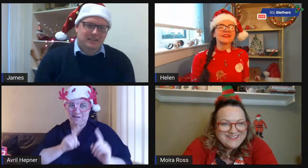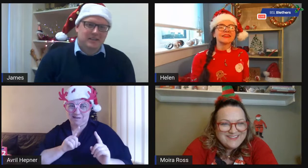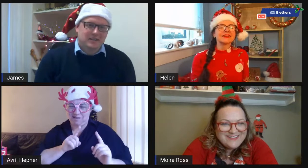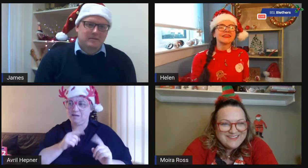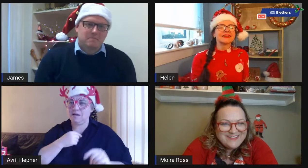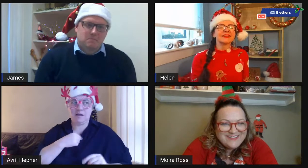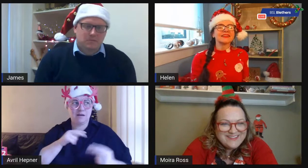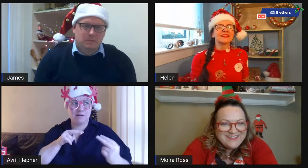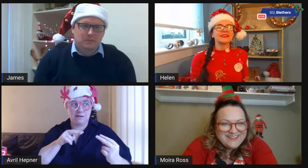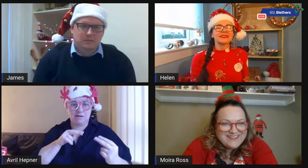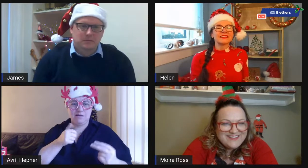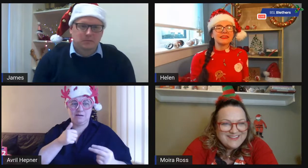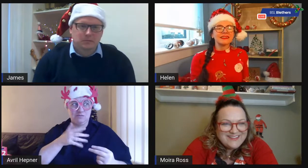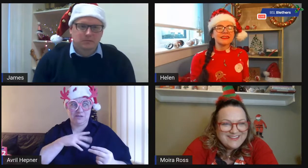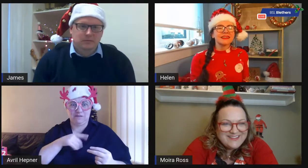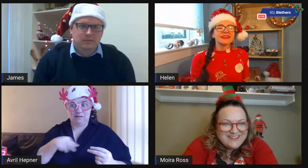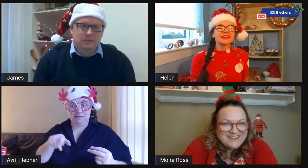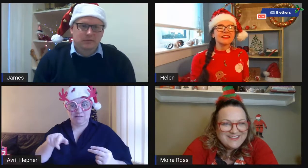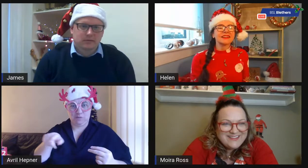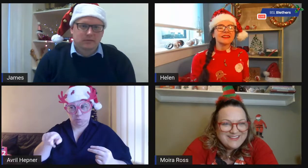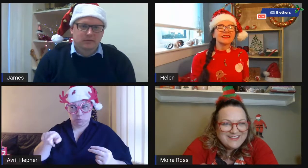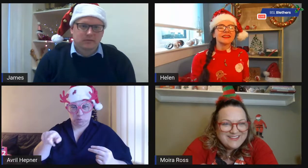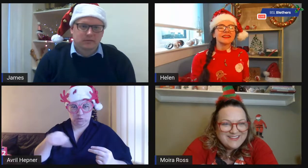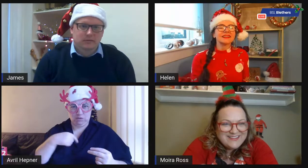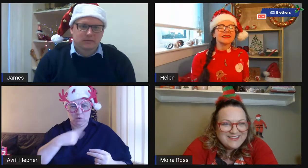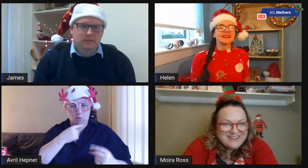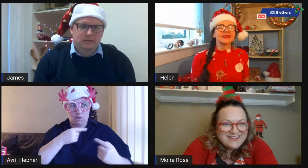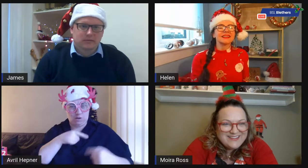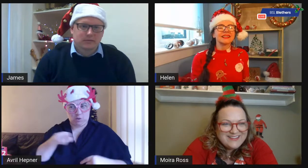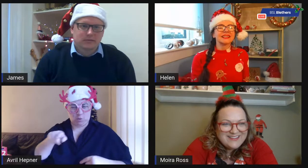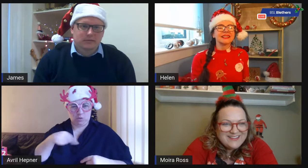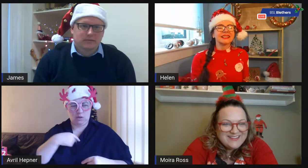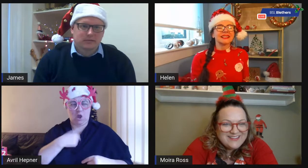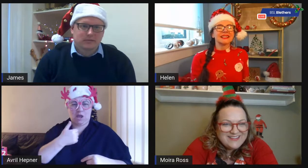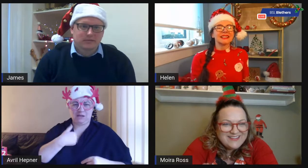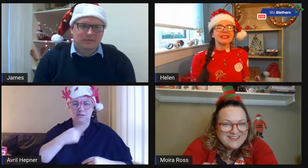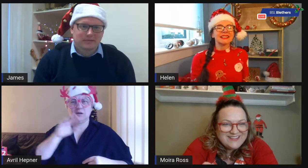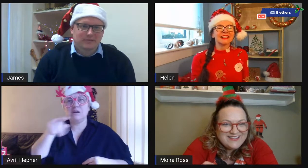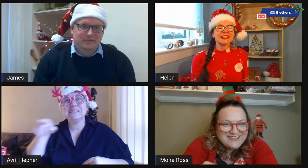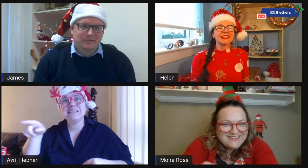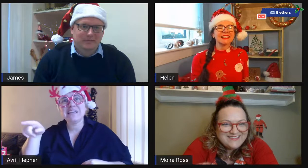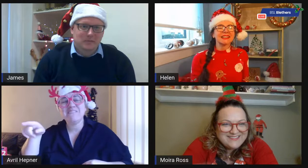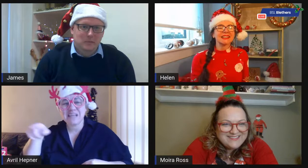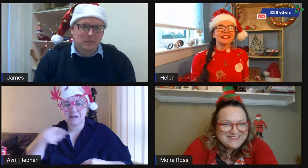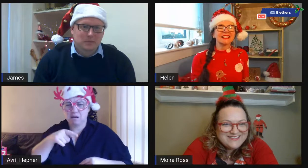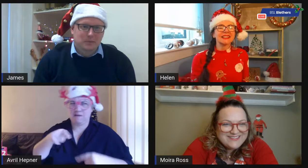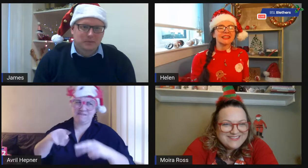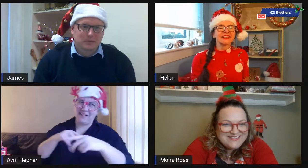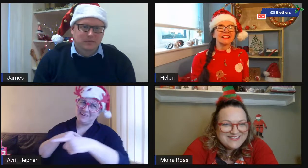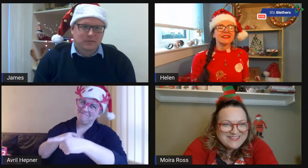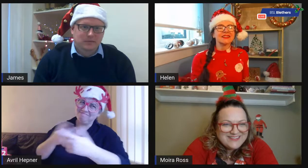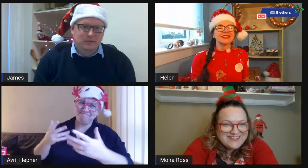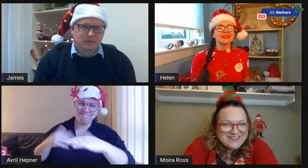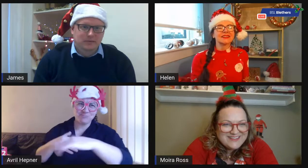visual stimulus. And my father and my dad would always come and sit next to me. We'd always try and make sure we were at that end of the table